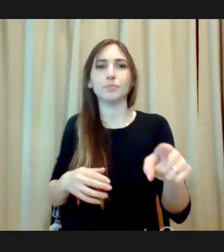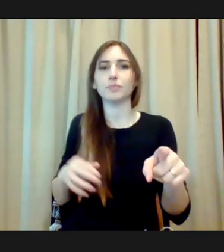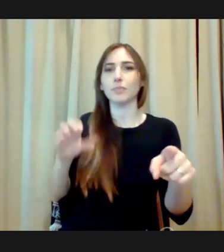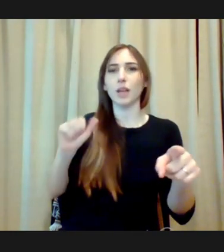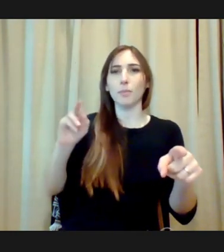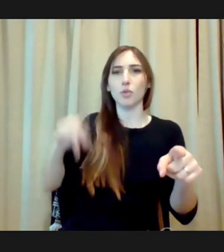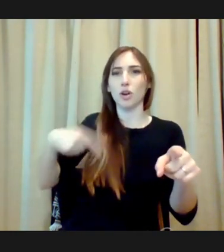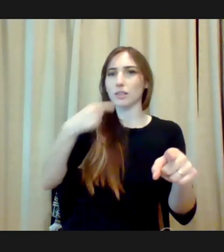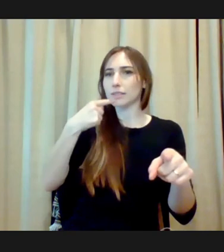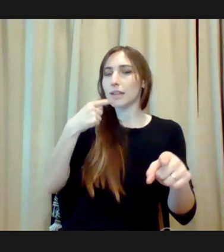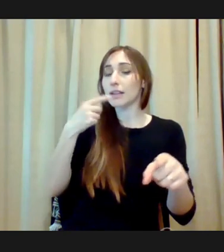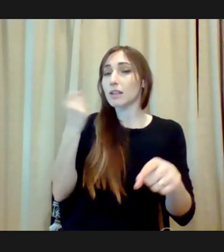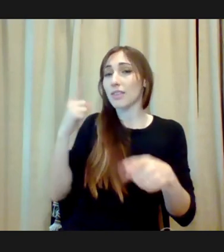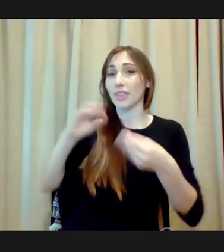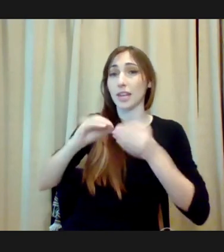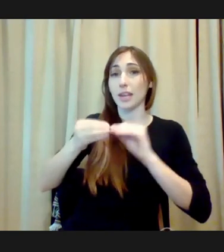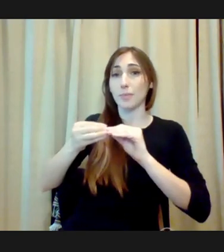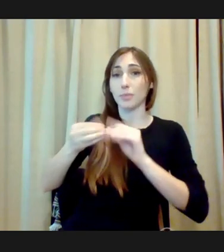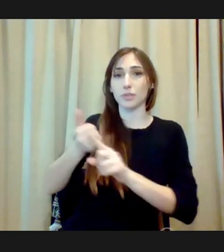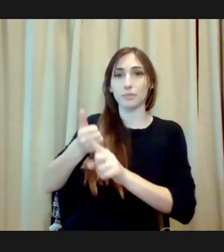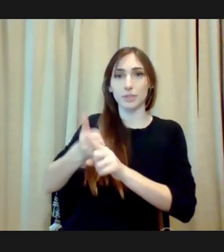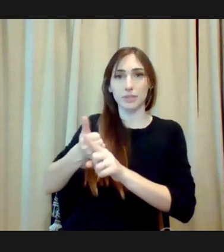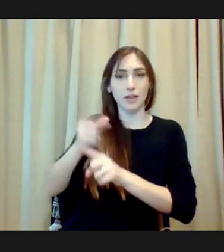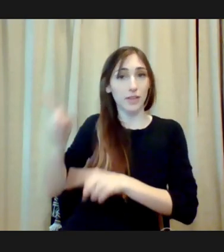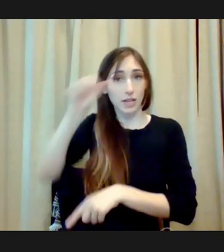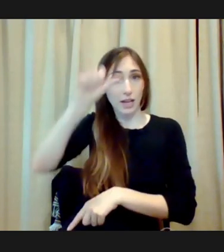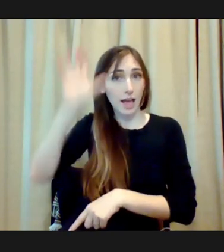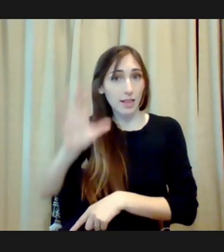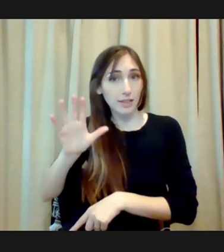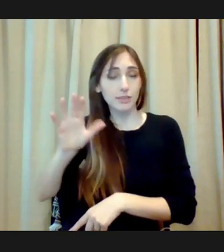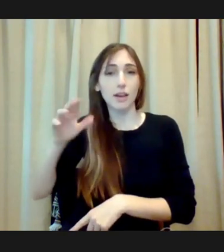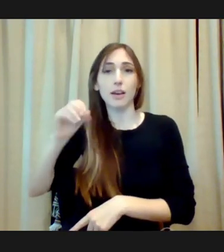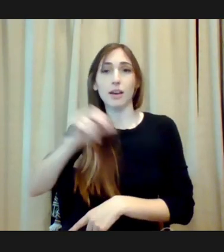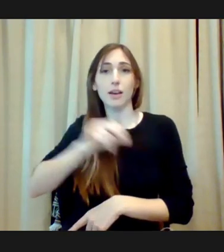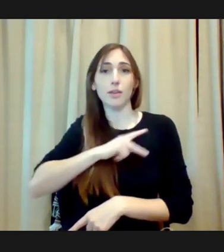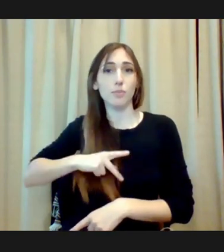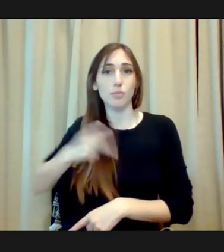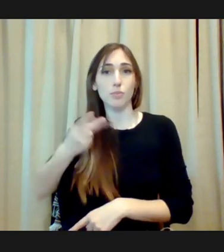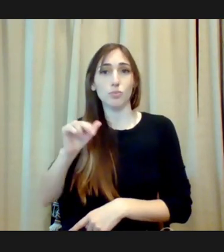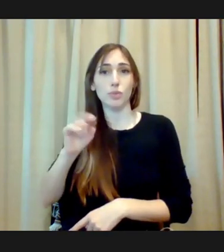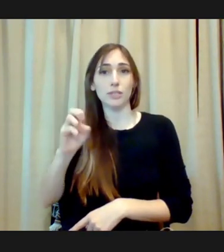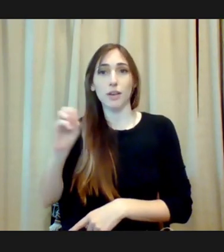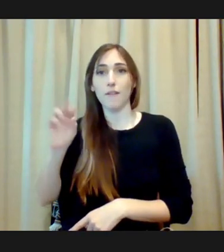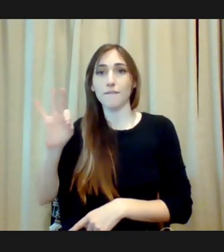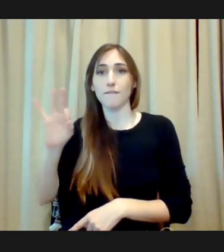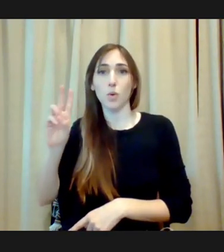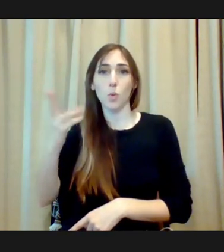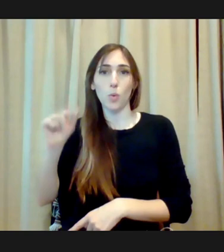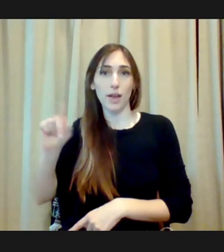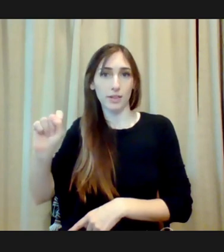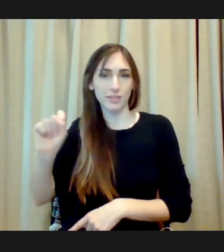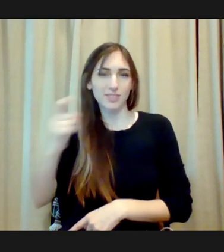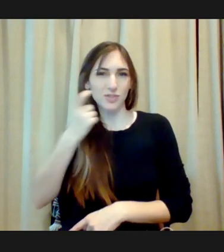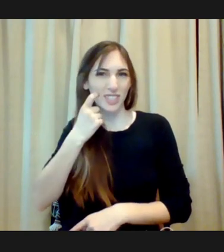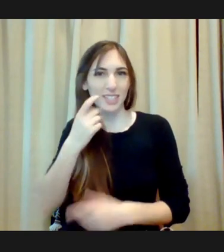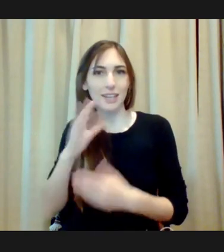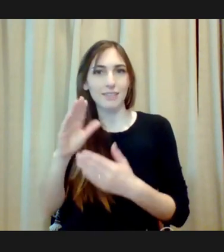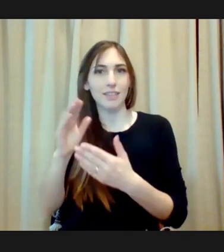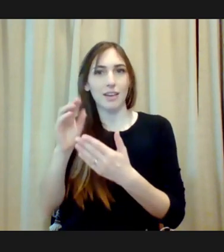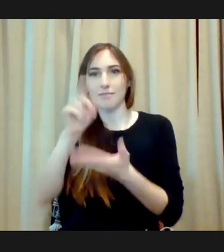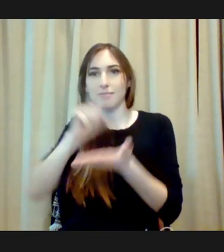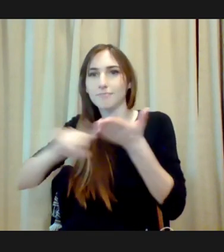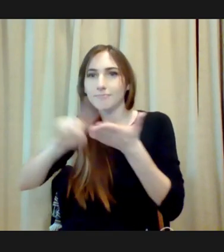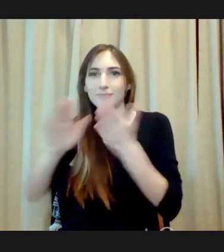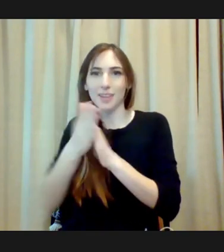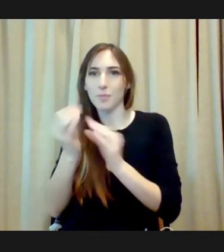of Wales Island just got very interesting again more recently. So when they did the trapping season last